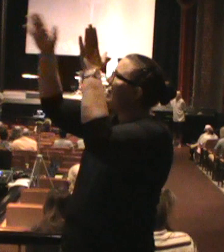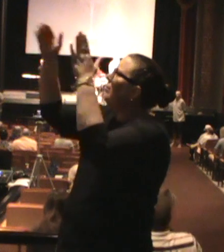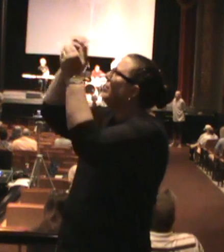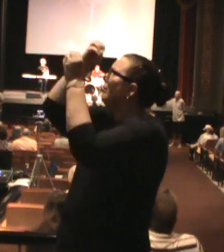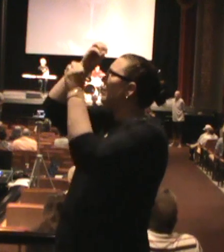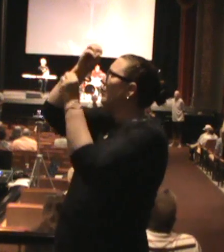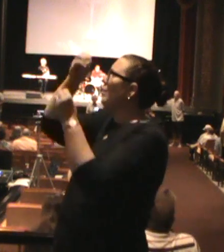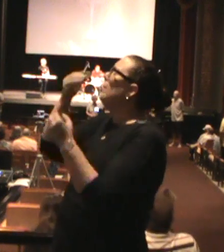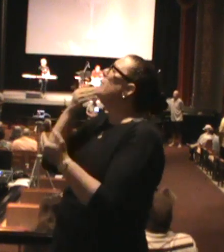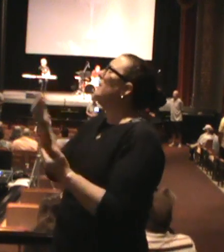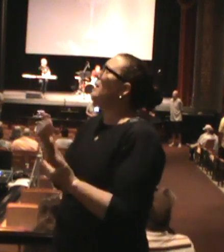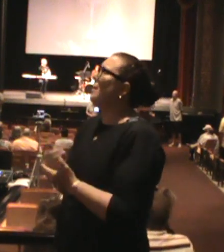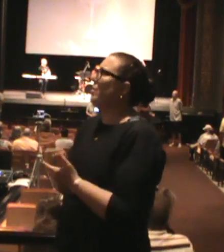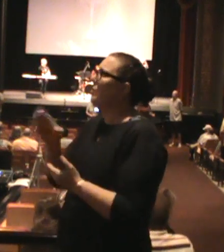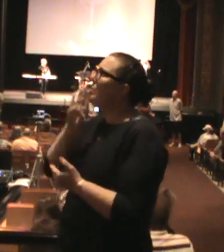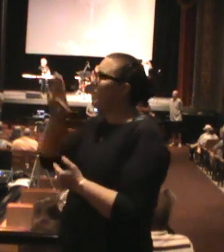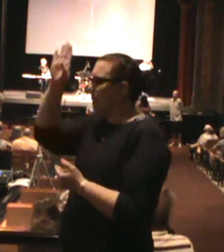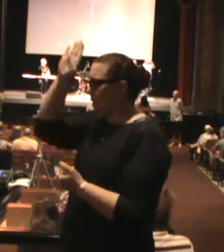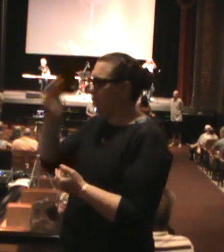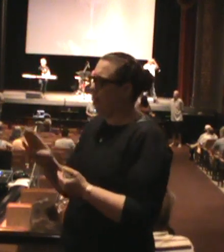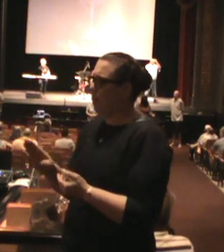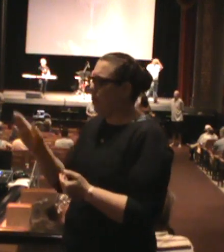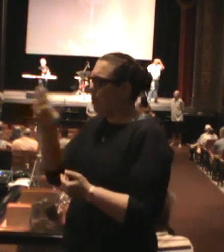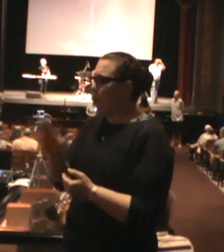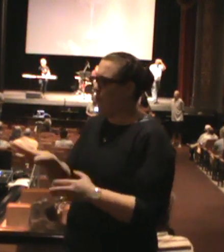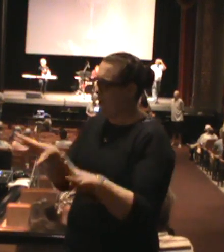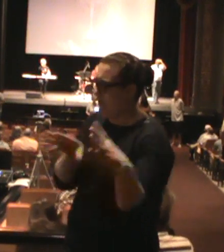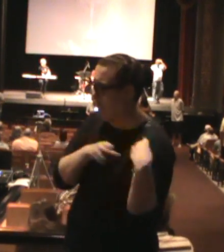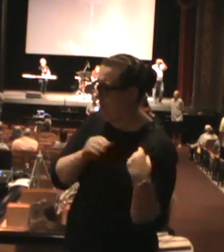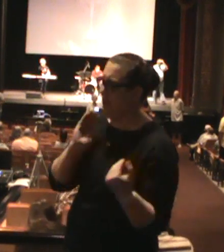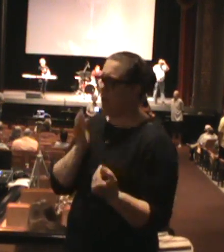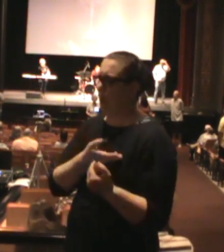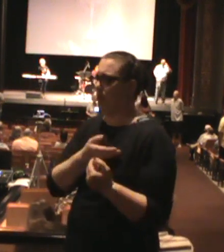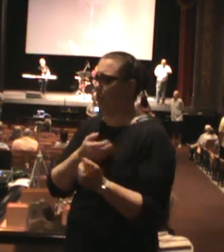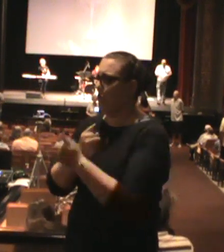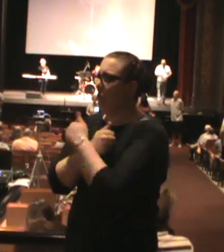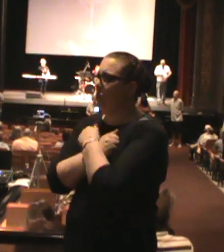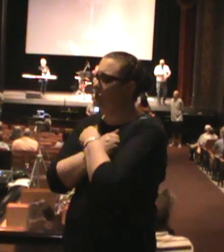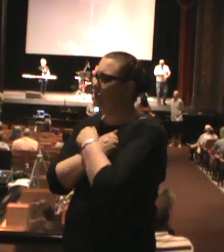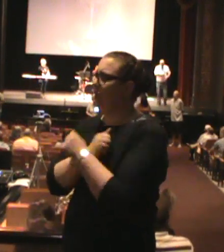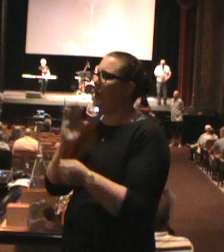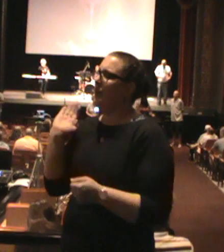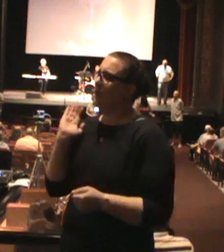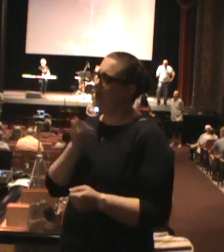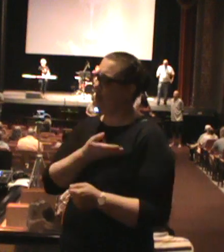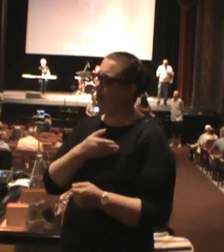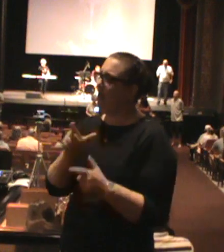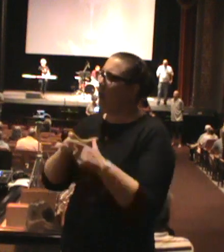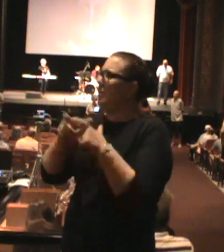us and never forsakes us. The God who is always there. You are the greatest treasure that we could ever have.